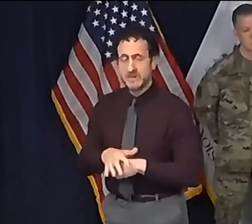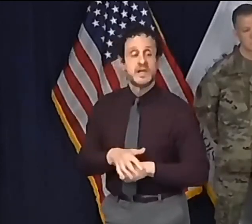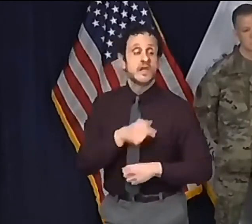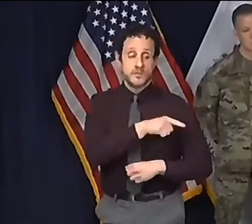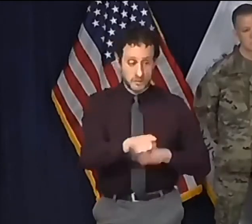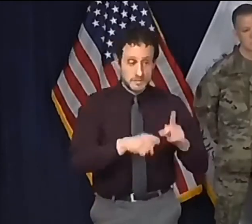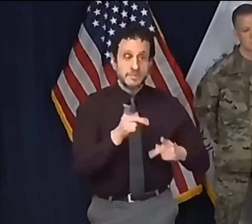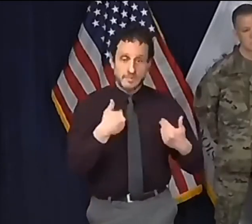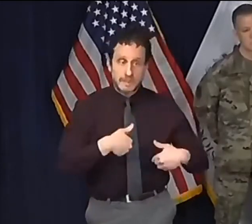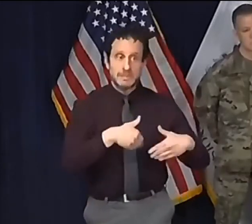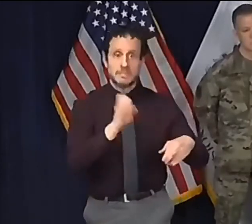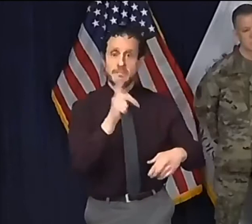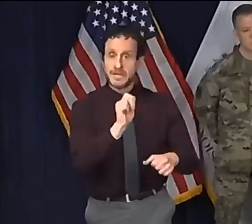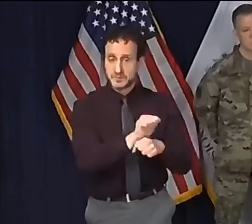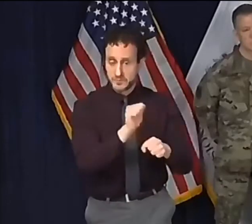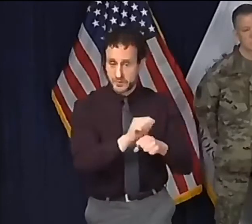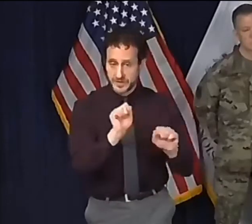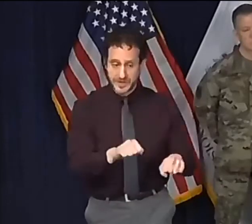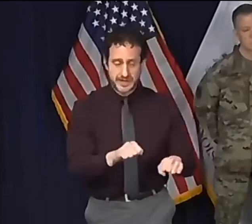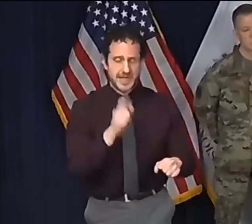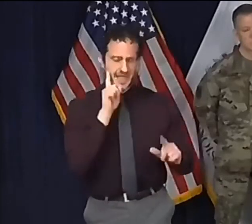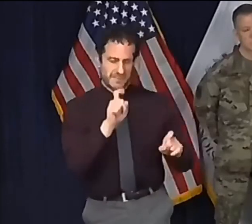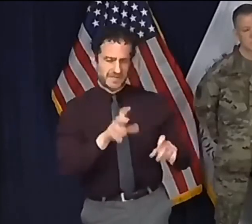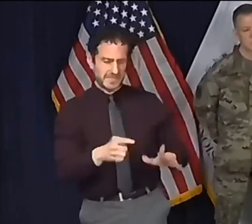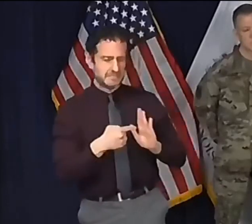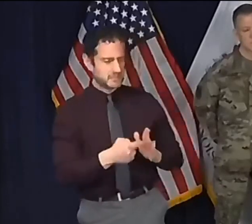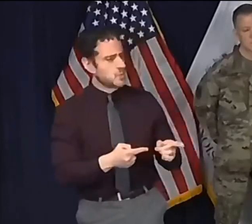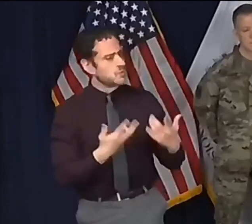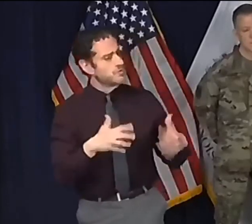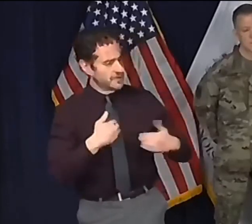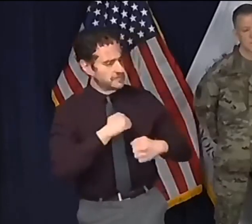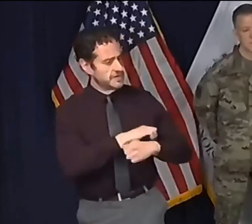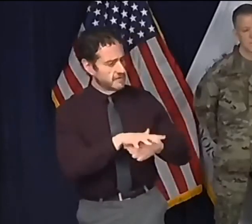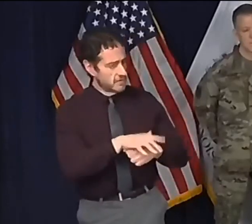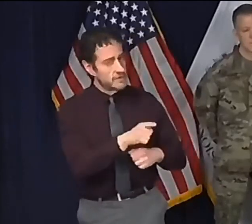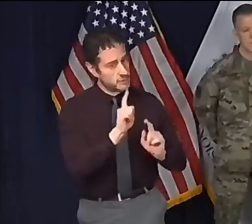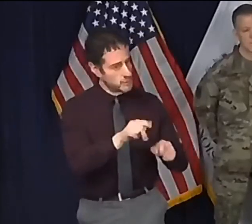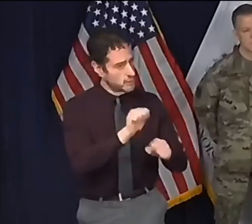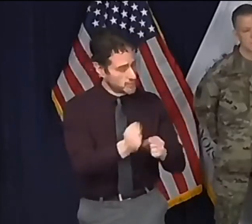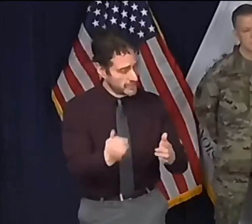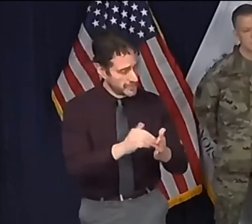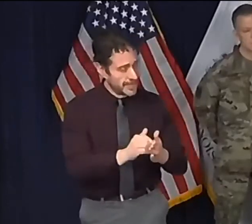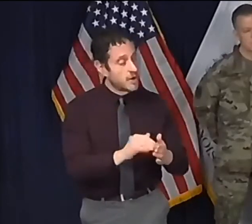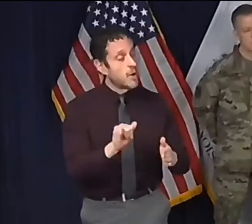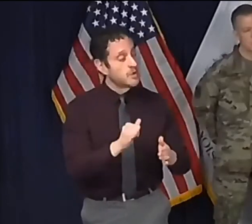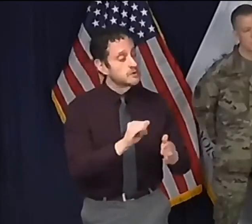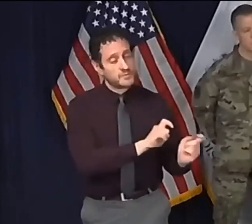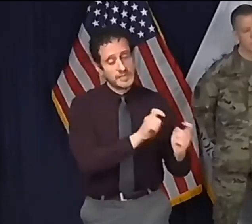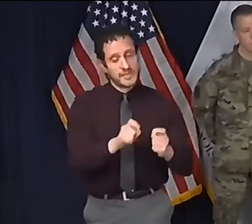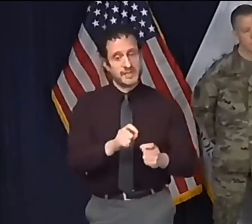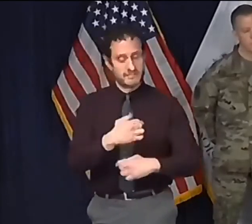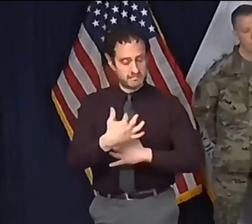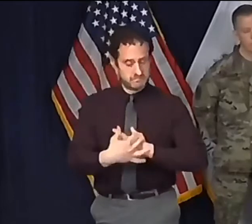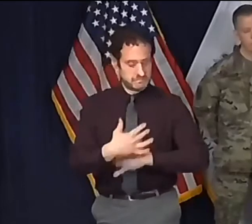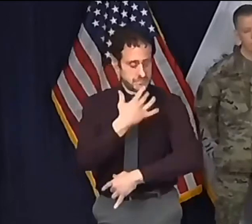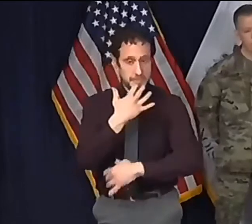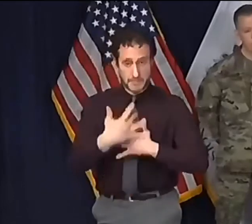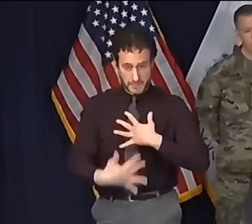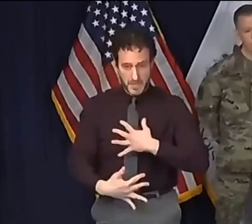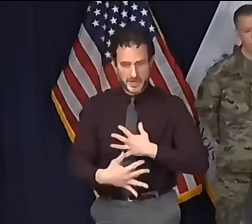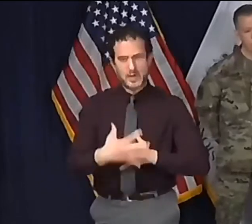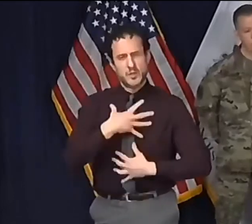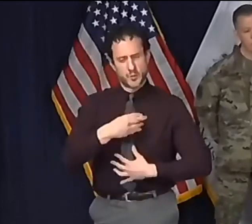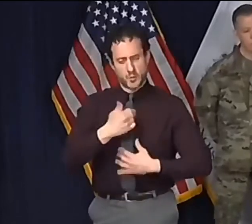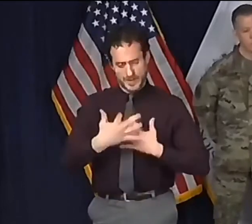test could also help determine who may donate plasma, being the liquid component of blood, that could serve as a